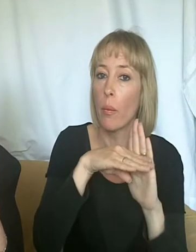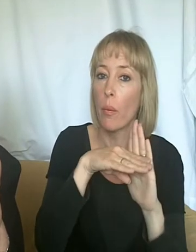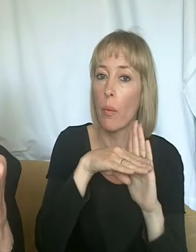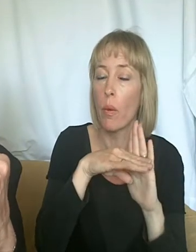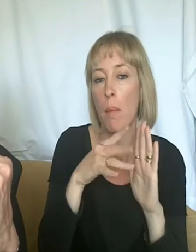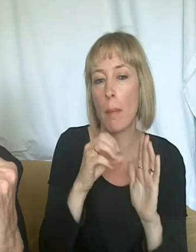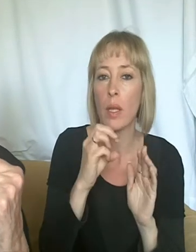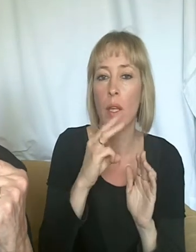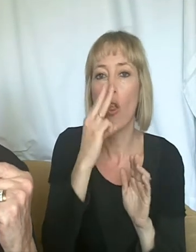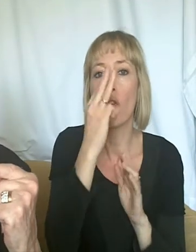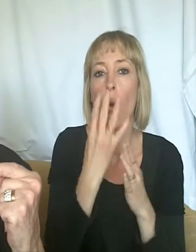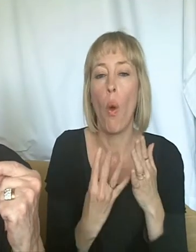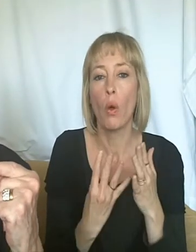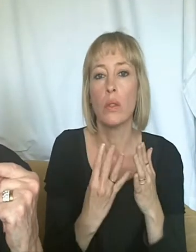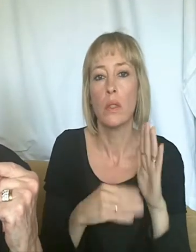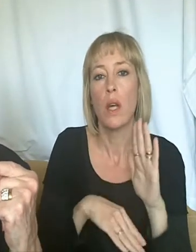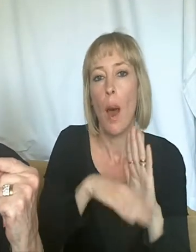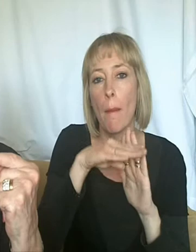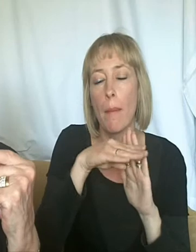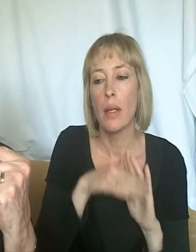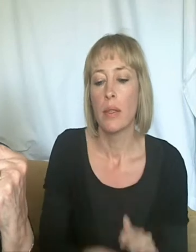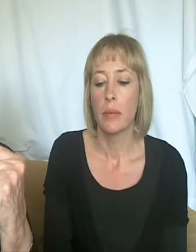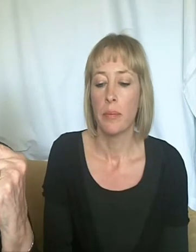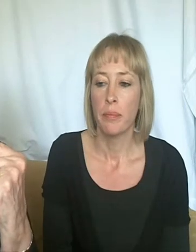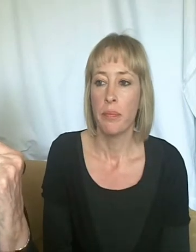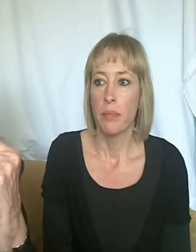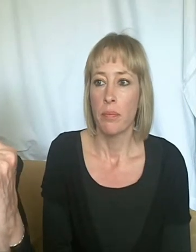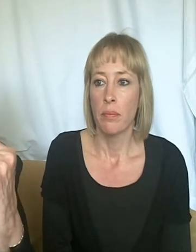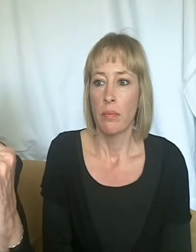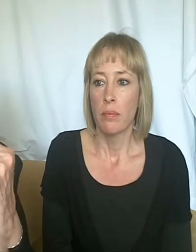sometimes 3/4 of the way up if your